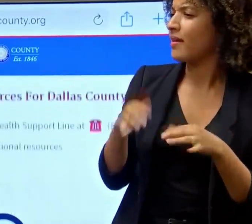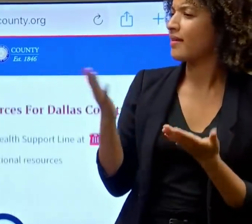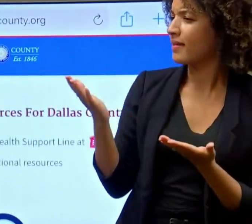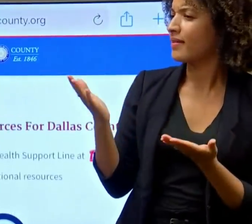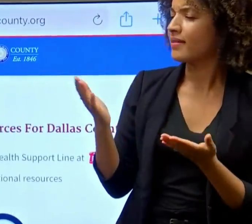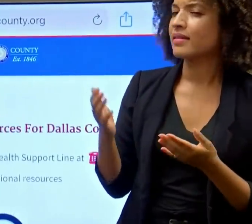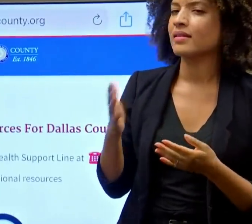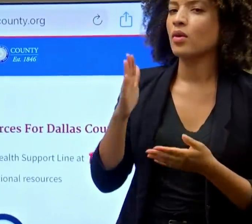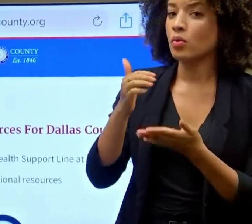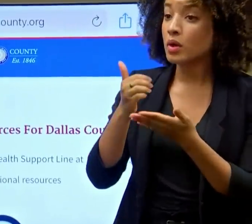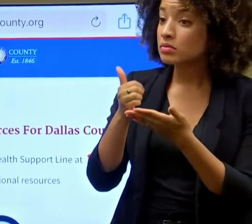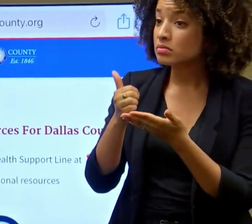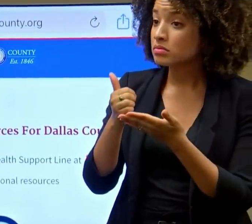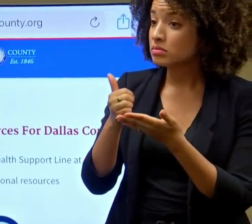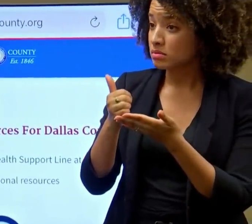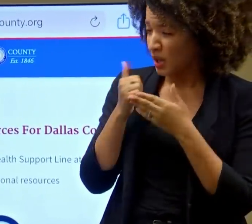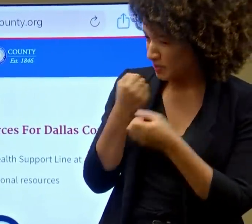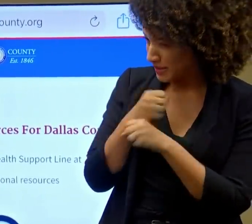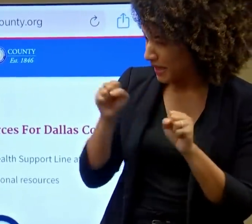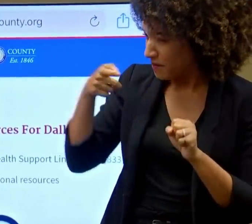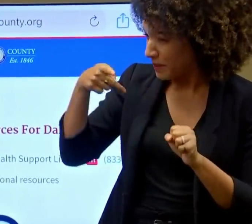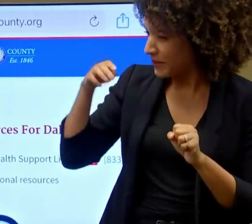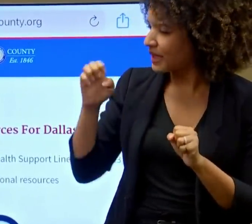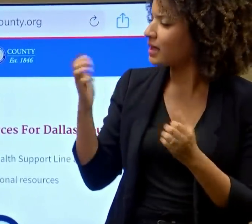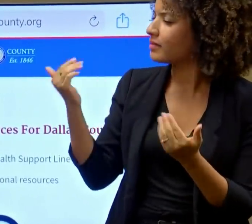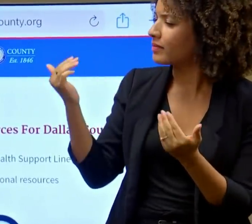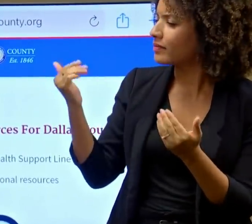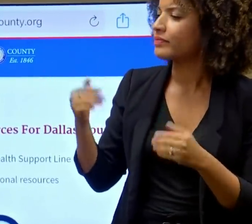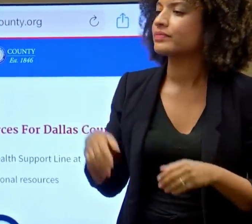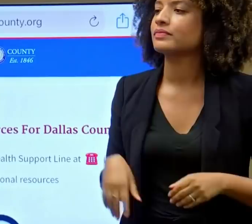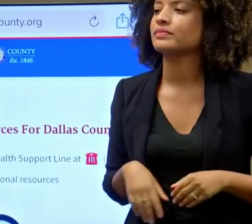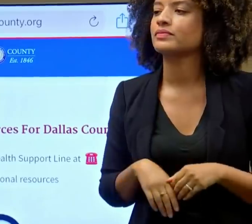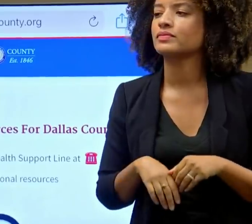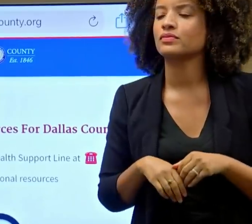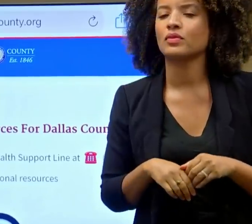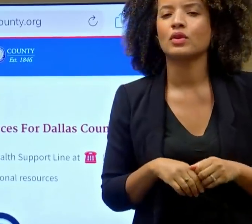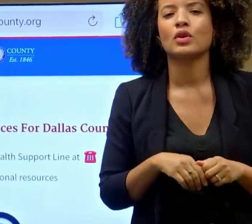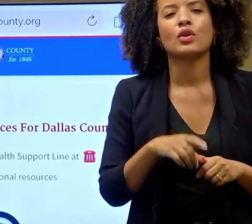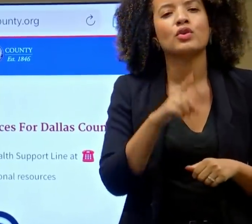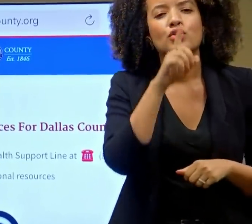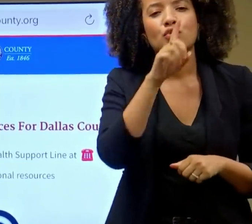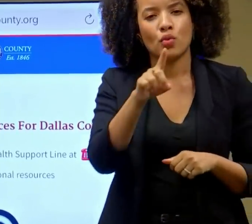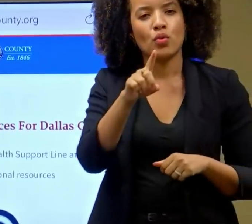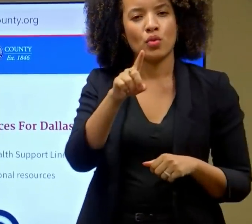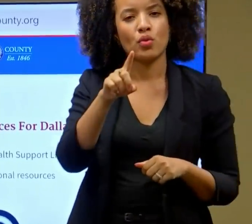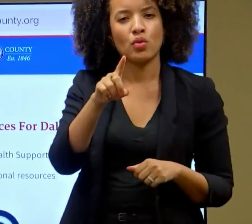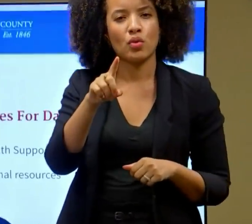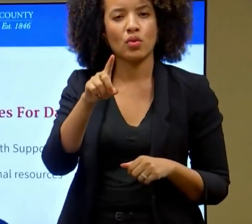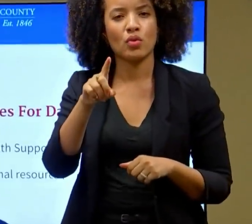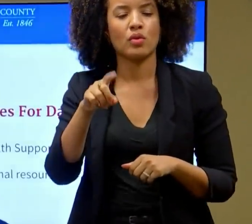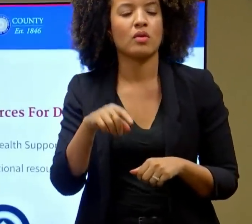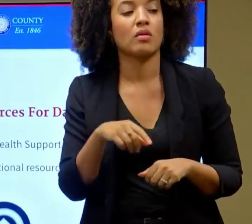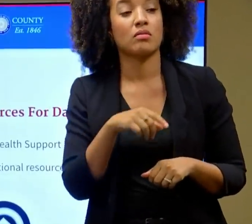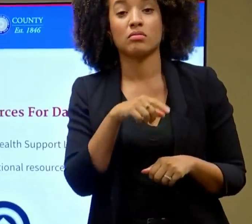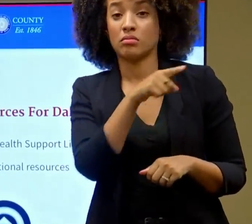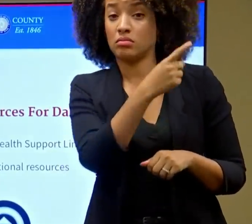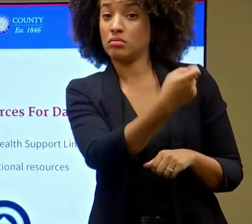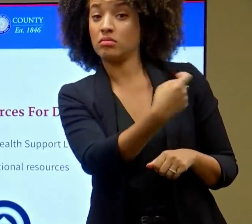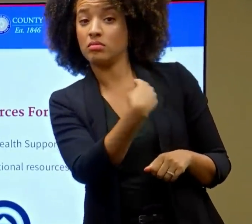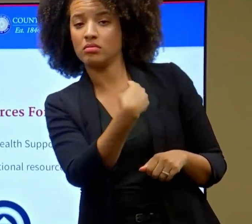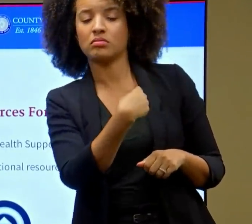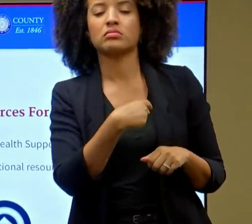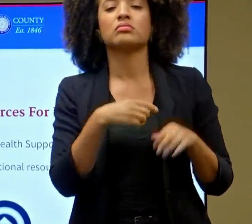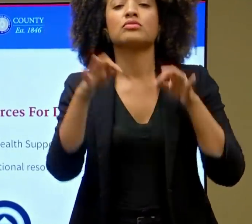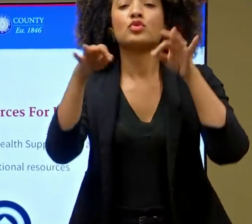it would help save PPE. Sure. Let me just read you in part from the question was explain